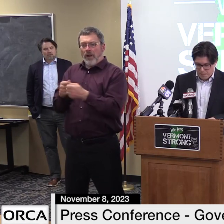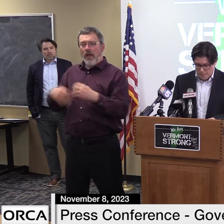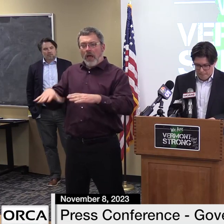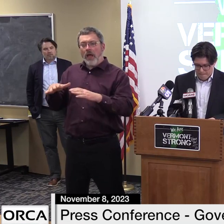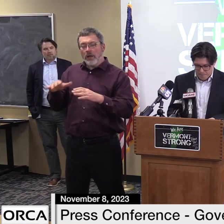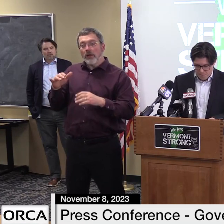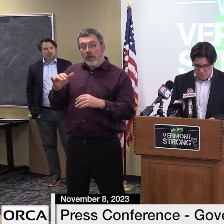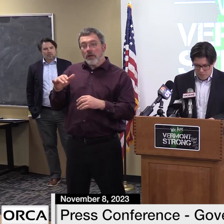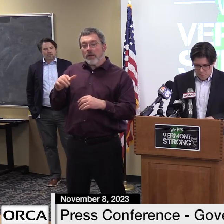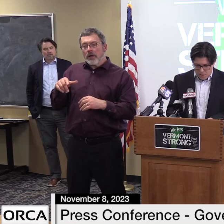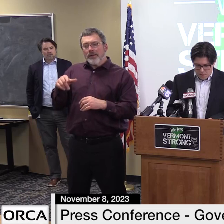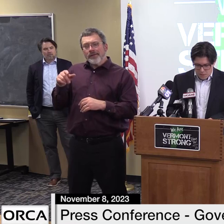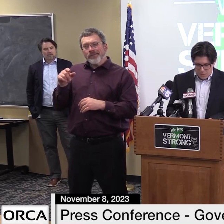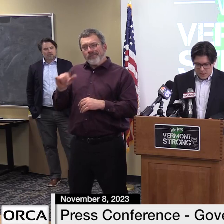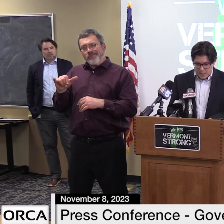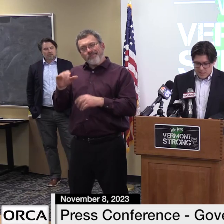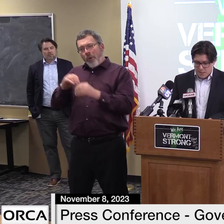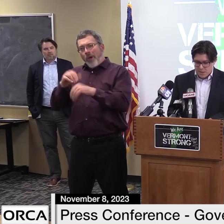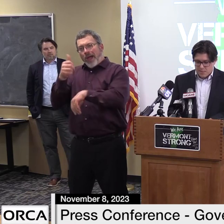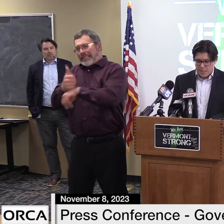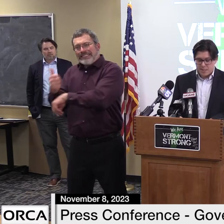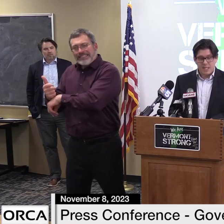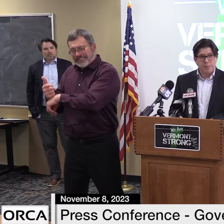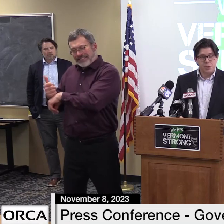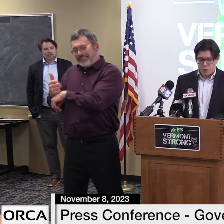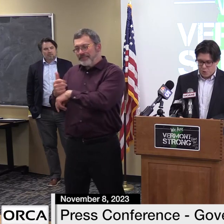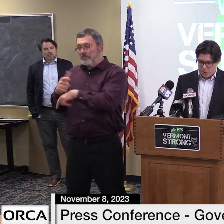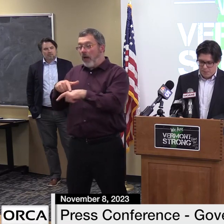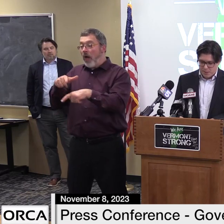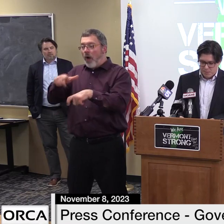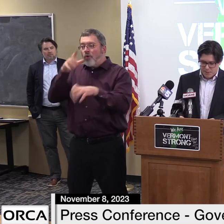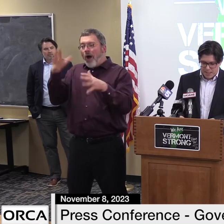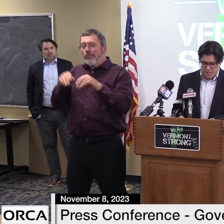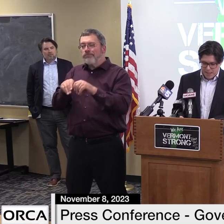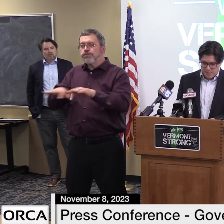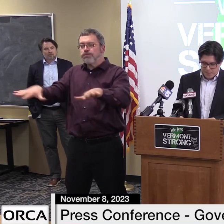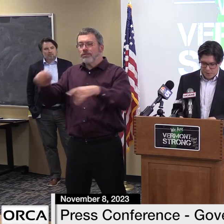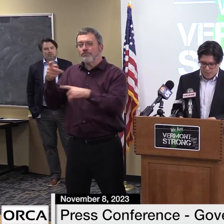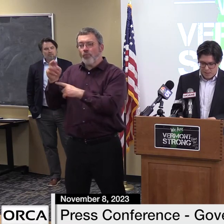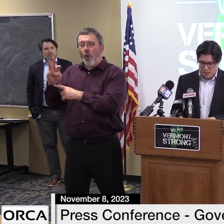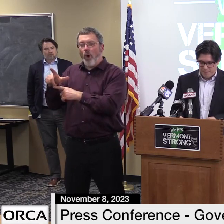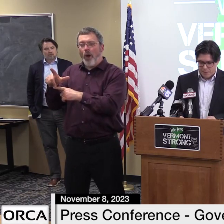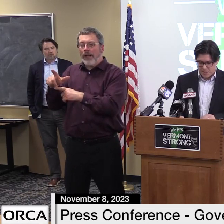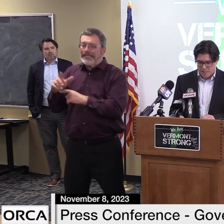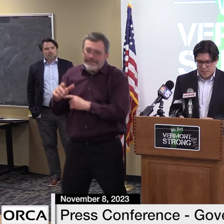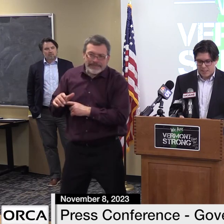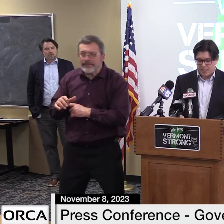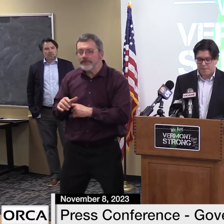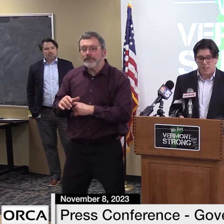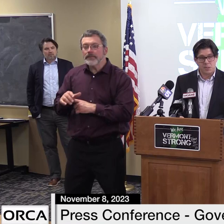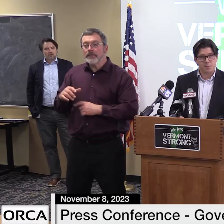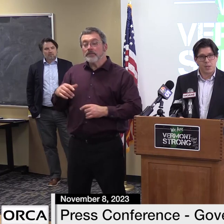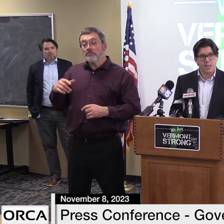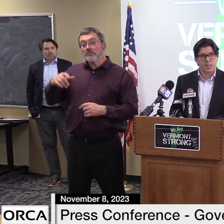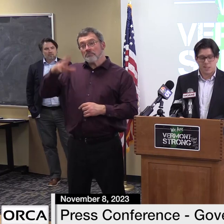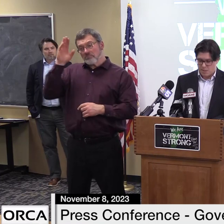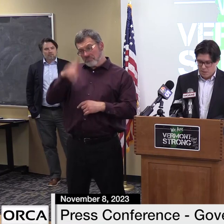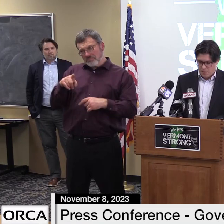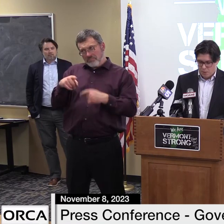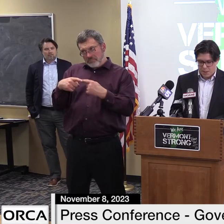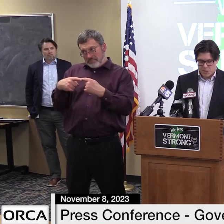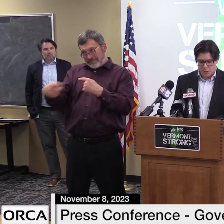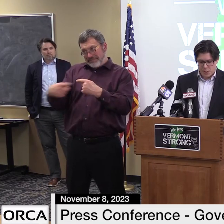sprawl. We need to get serious about establishing short and predictable timelines for permitting and focus on making the appeals